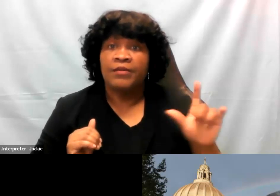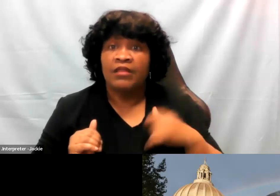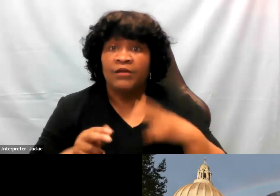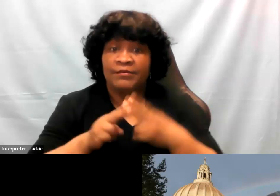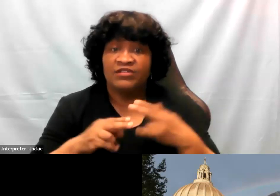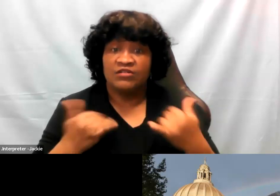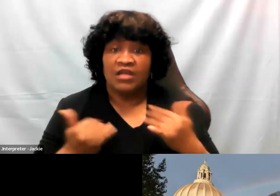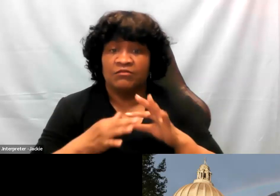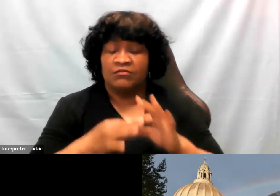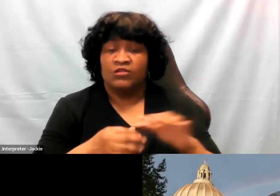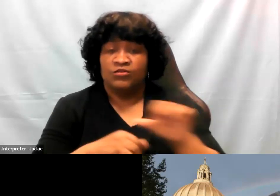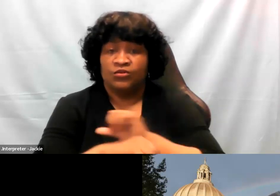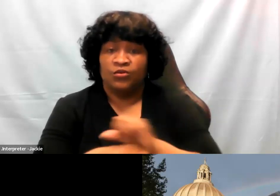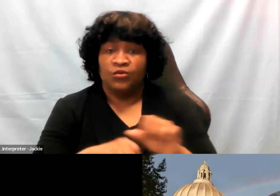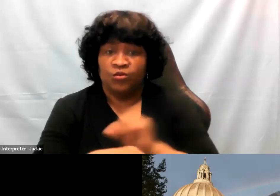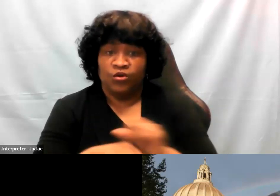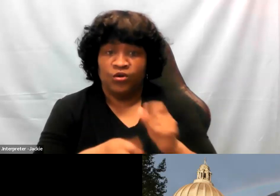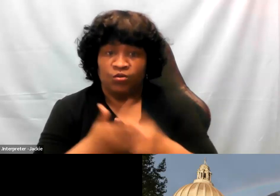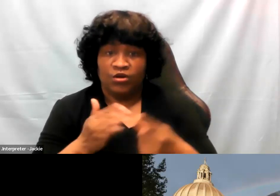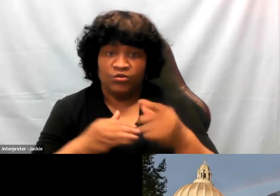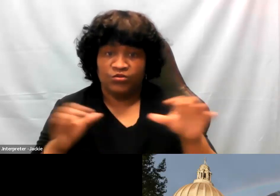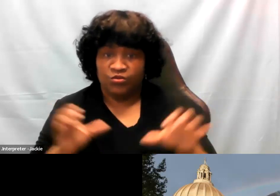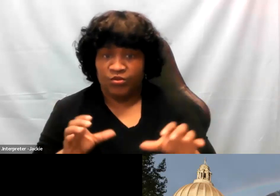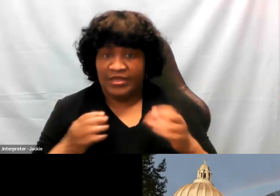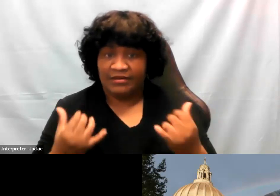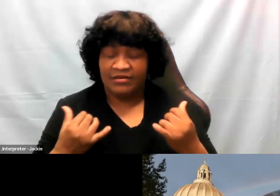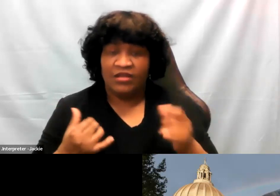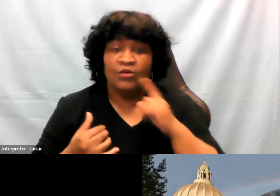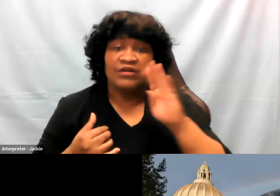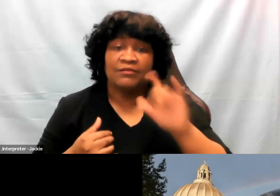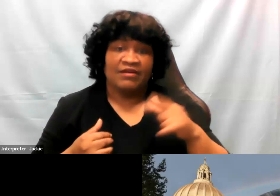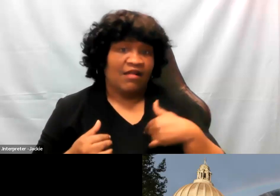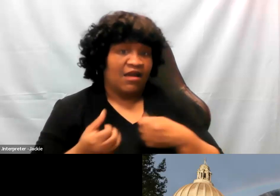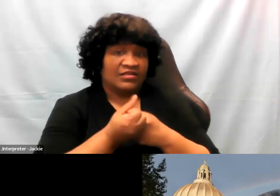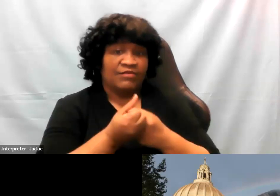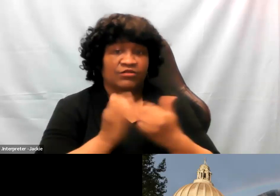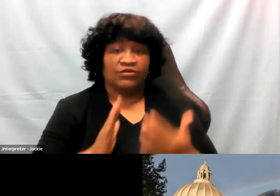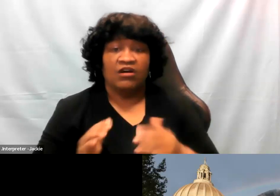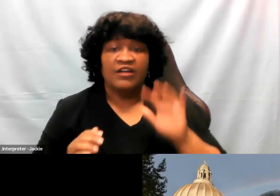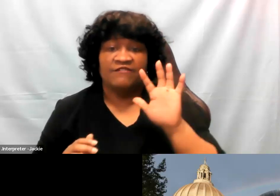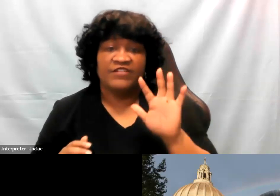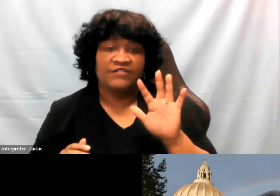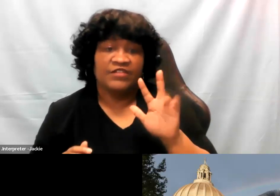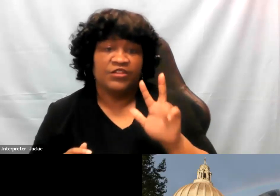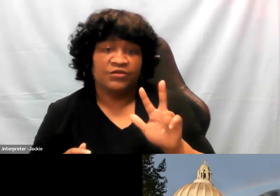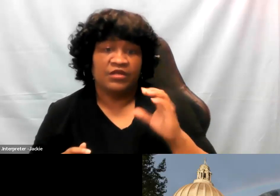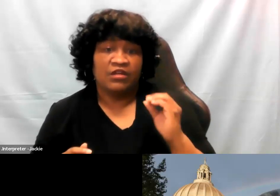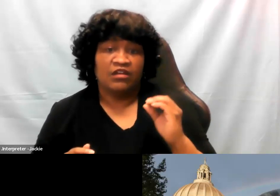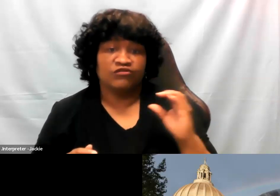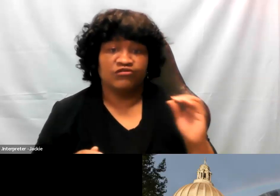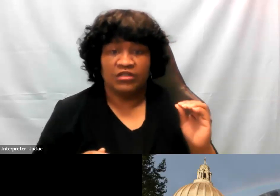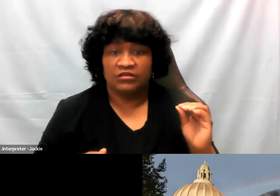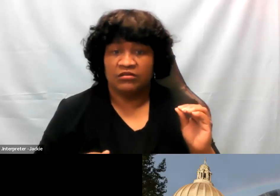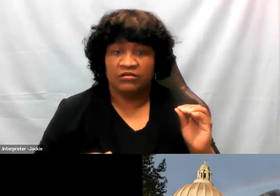mention that relates to the work that we are doing was a bill I sponsored called 5300,